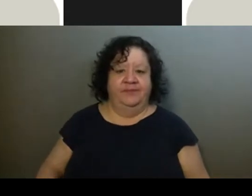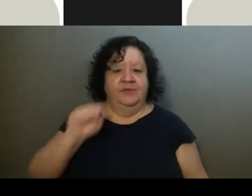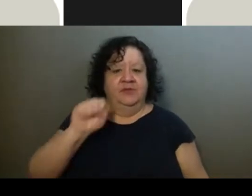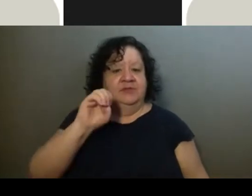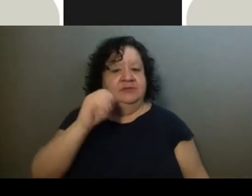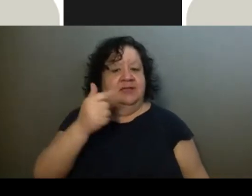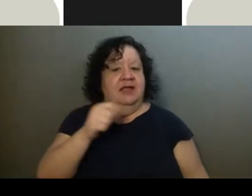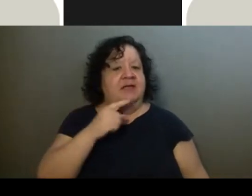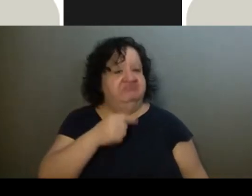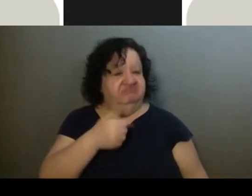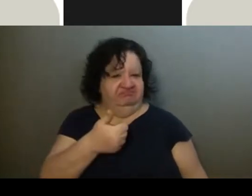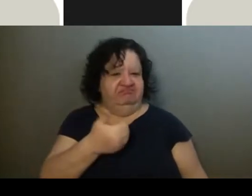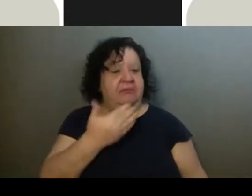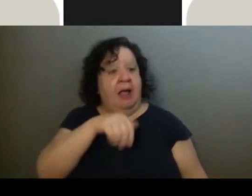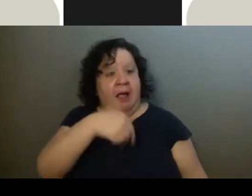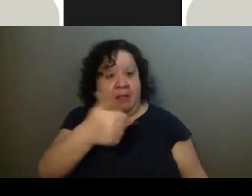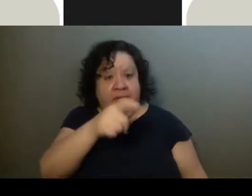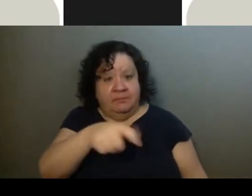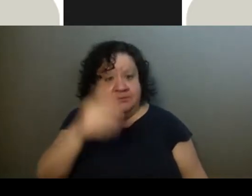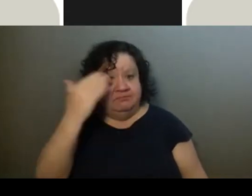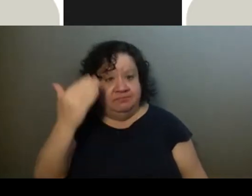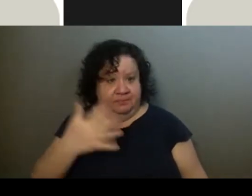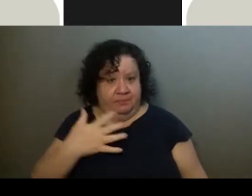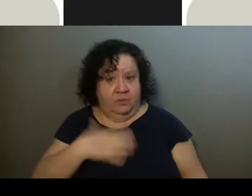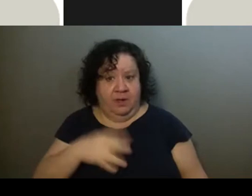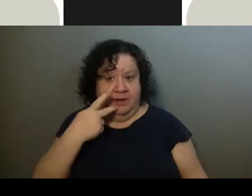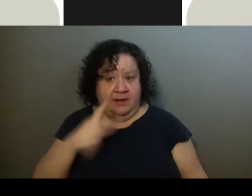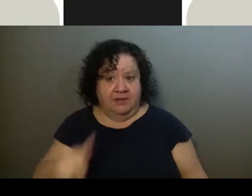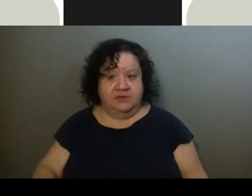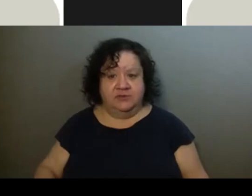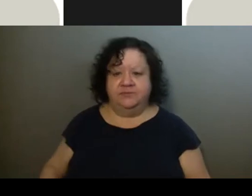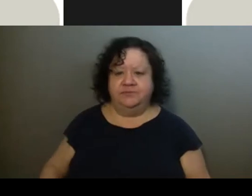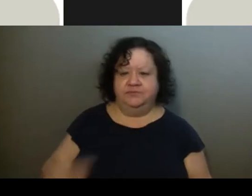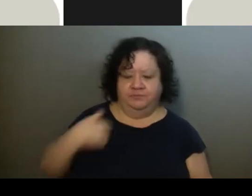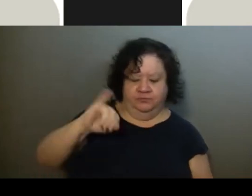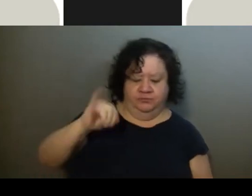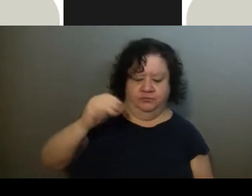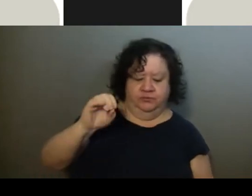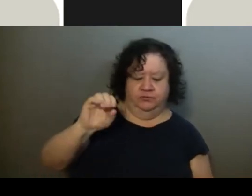question? Thank you, Shatta. This